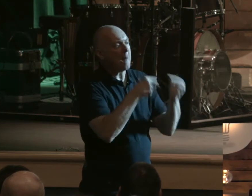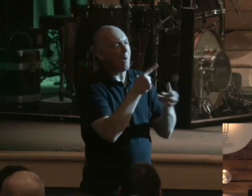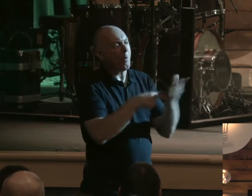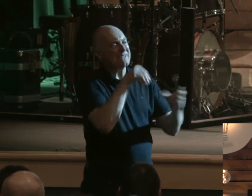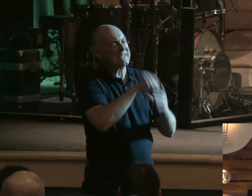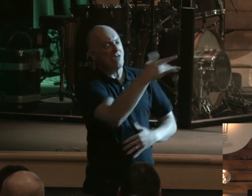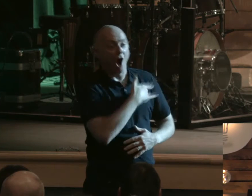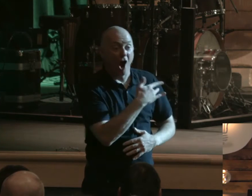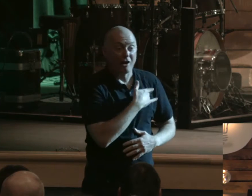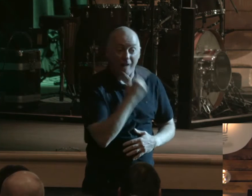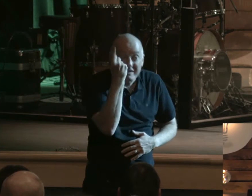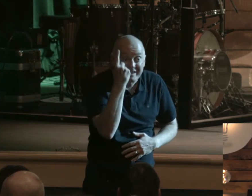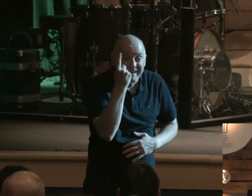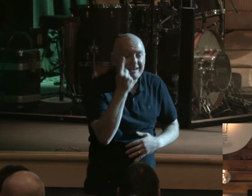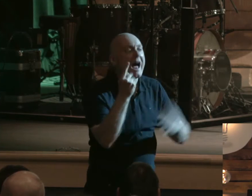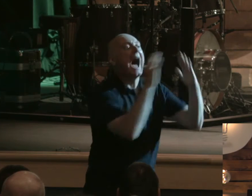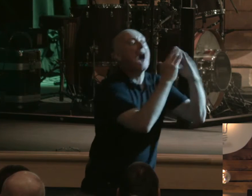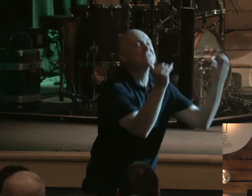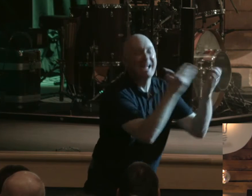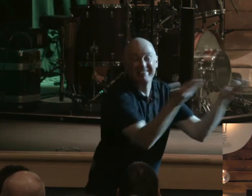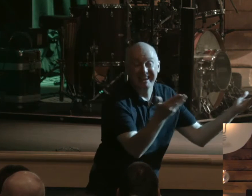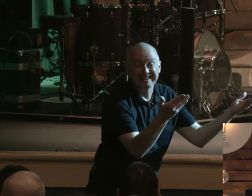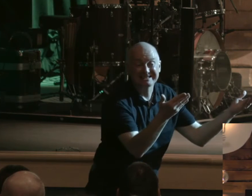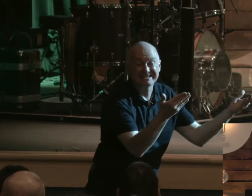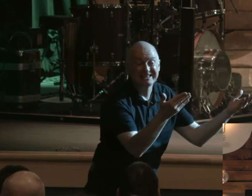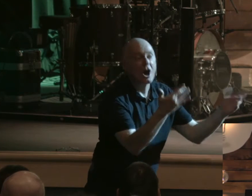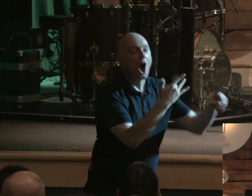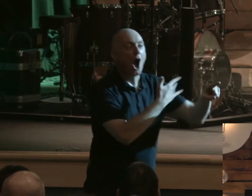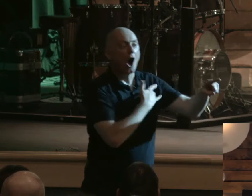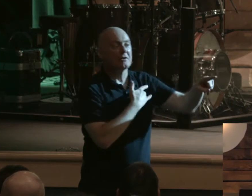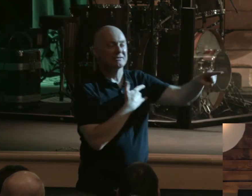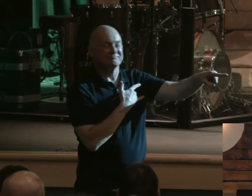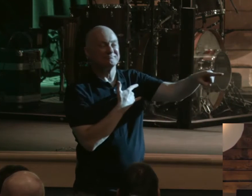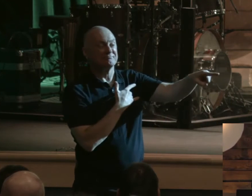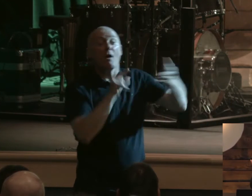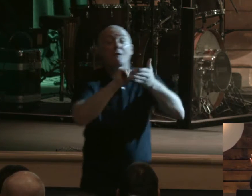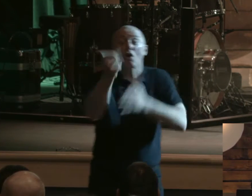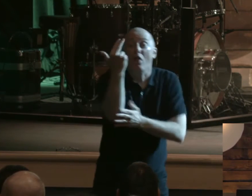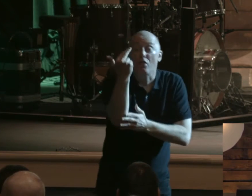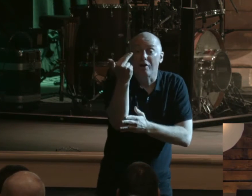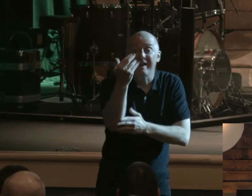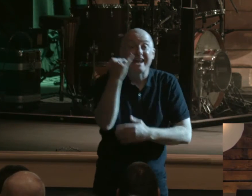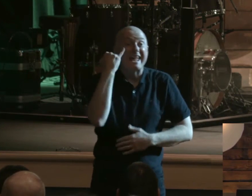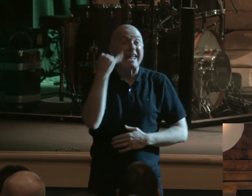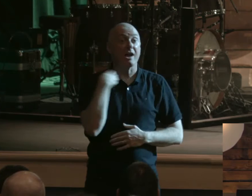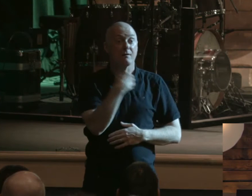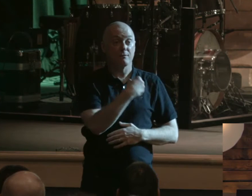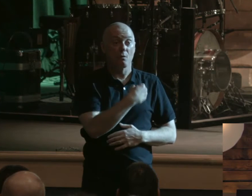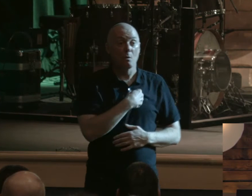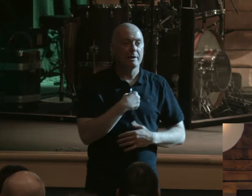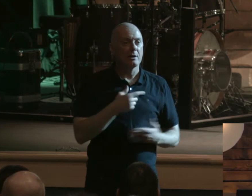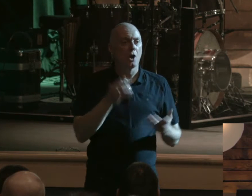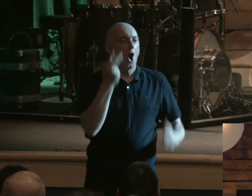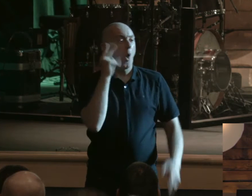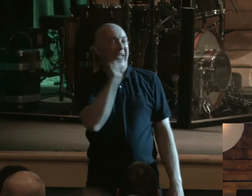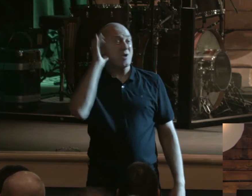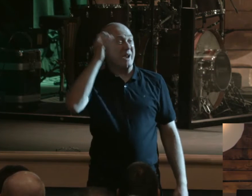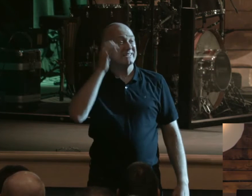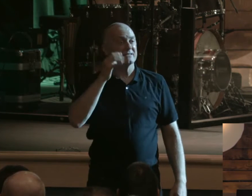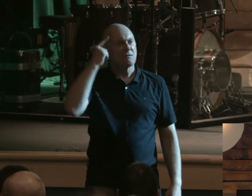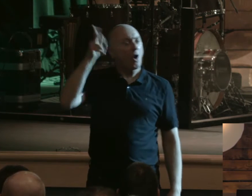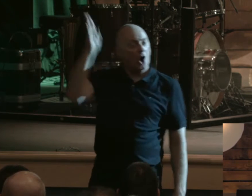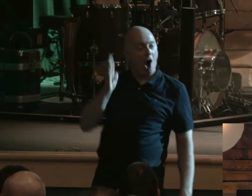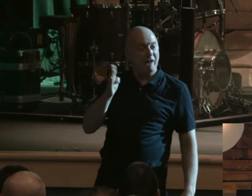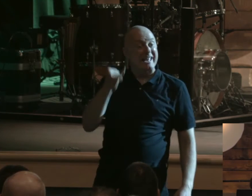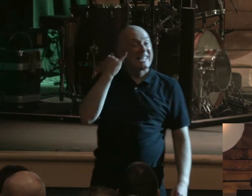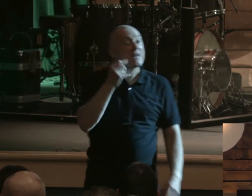is in the heart. Notice the contrast, outward appearance and then heart. Verse 13, for if we are beside ourselves, it is for God. And if we are